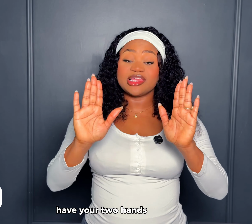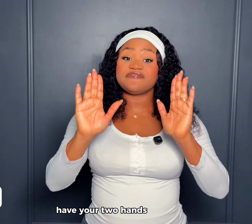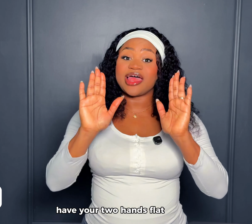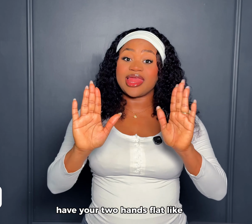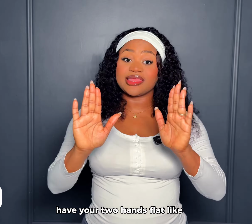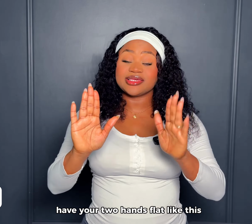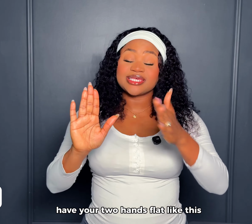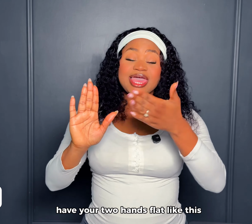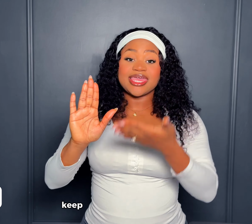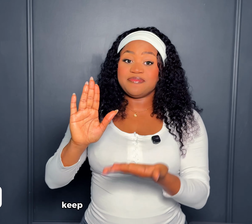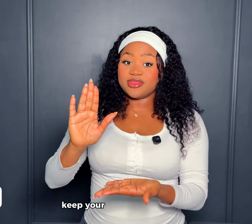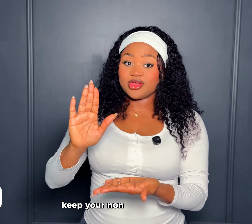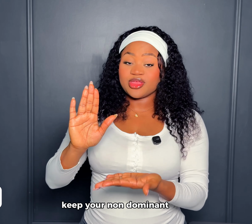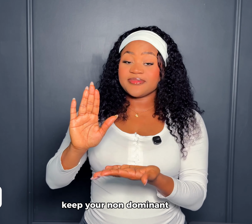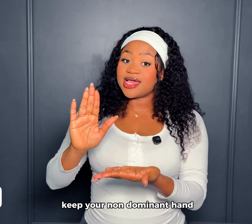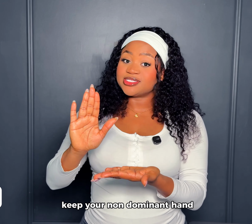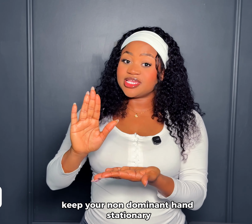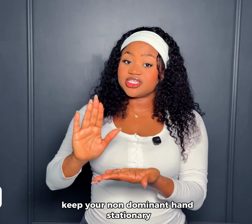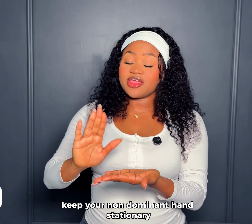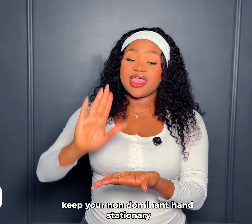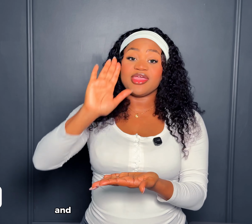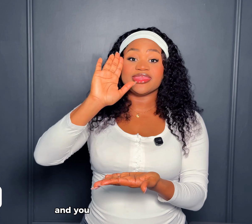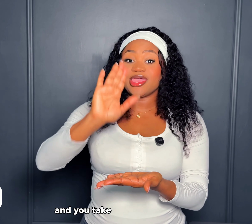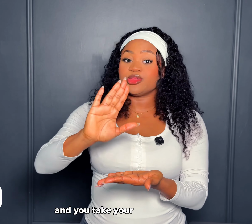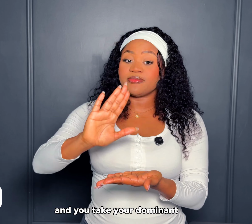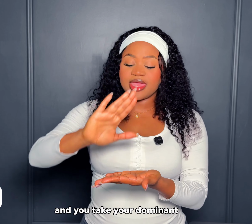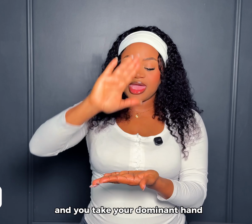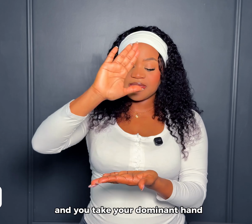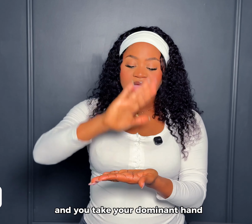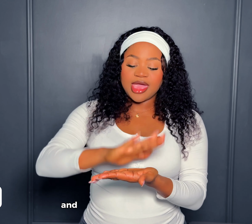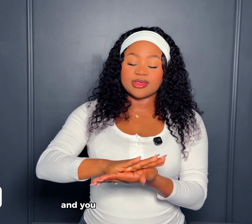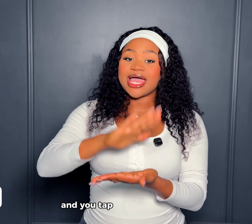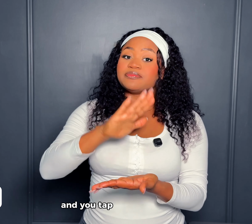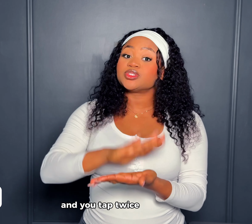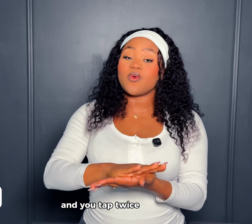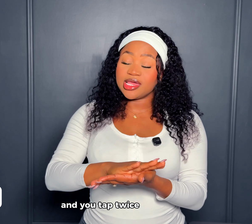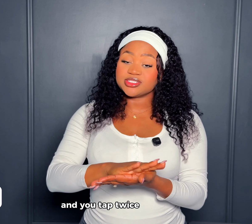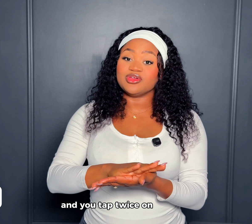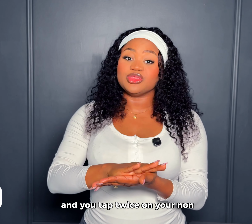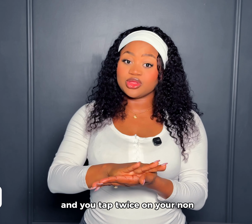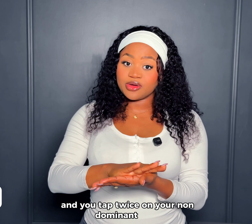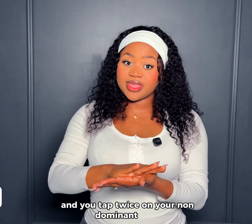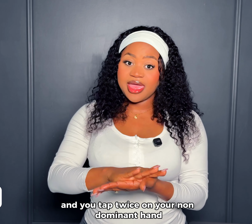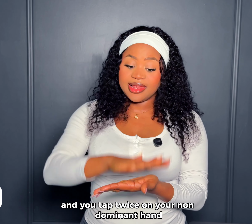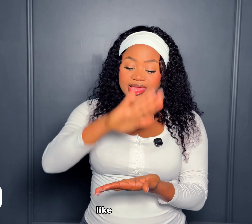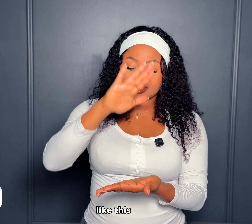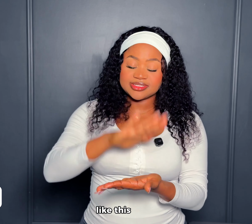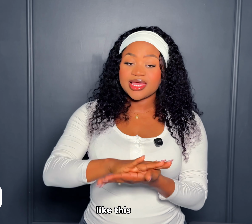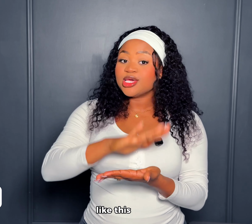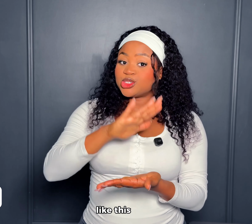flat like this. Keep your non-dominant hand stationary and you take your dominant hand and you tap twice on your non-dominant hand like this.